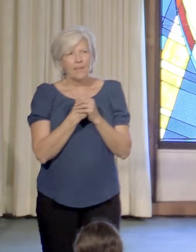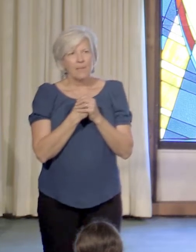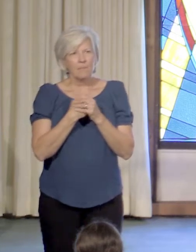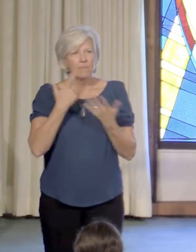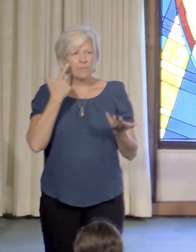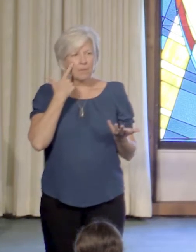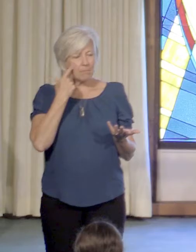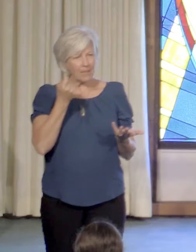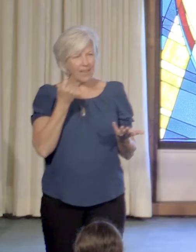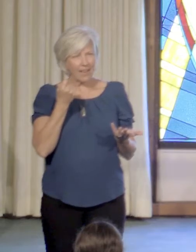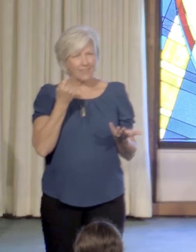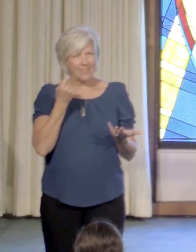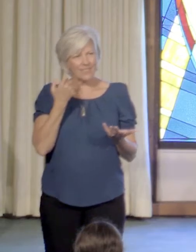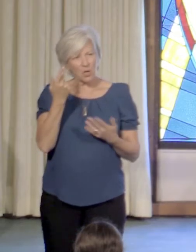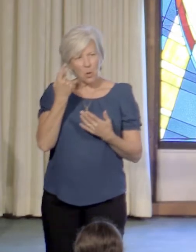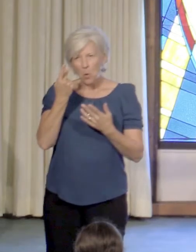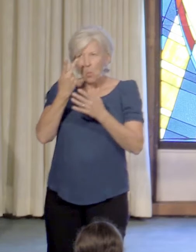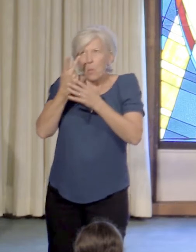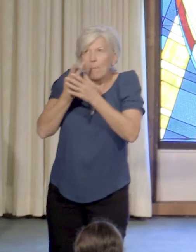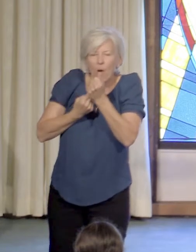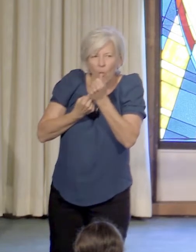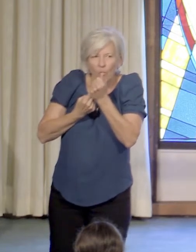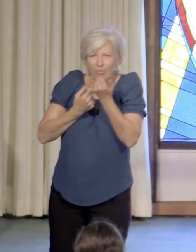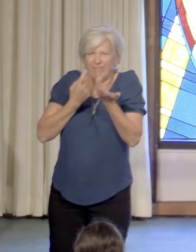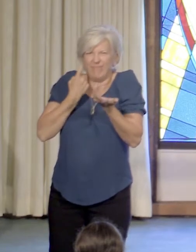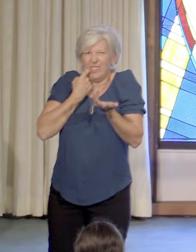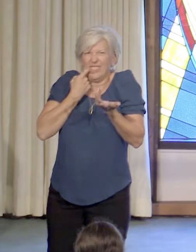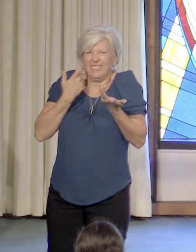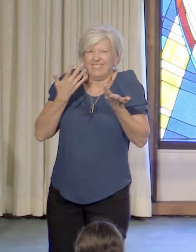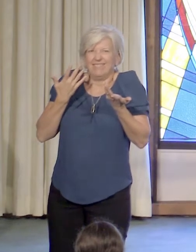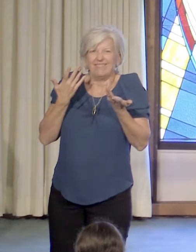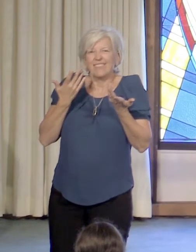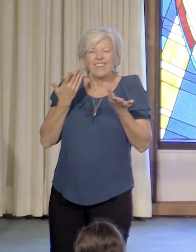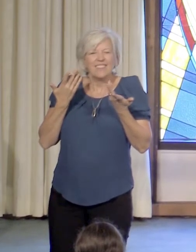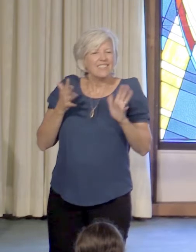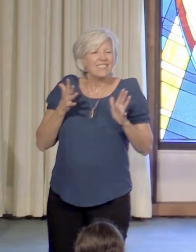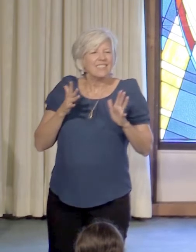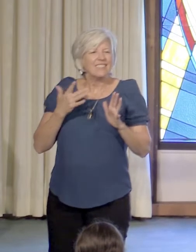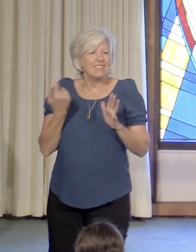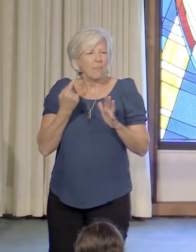because we just both did something together that was really awesome,